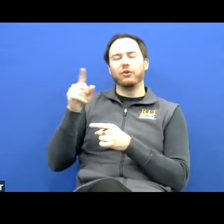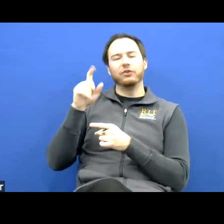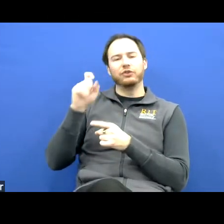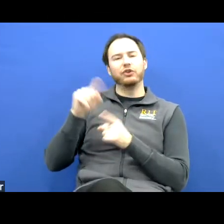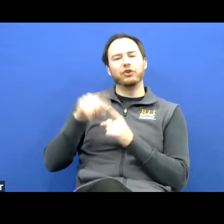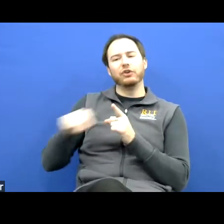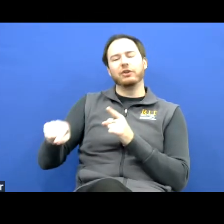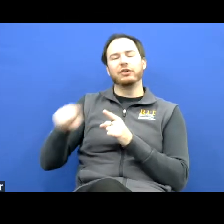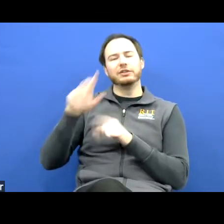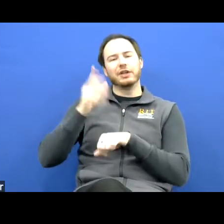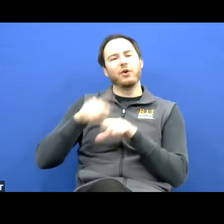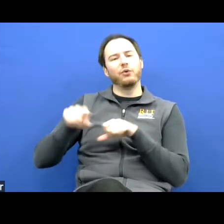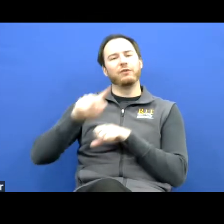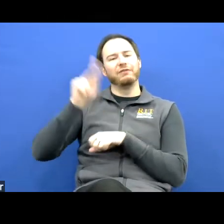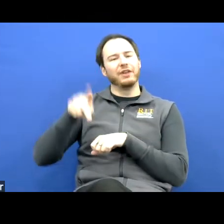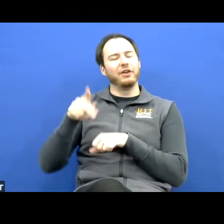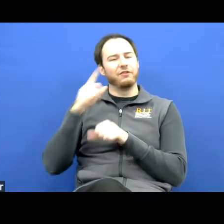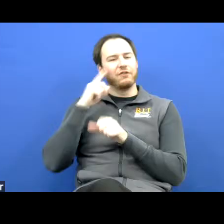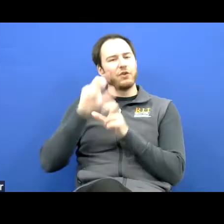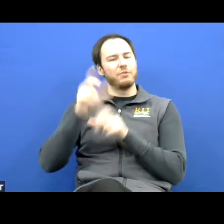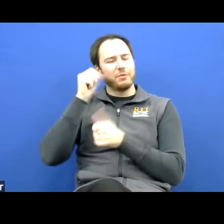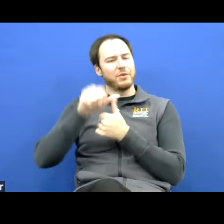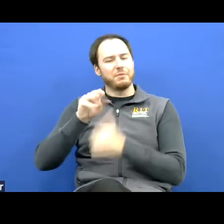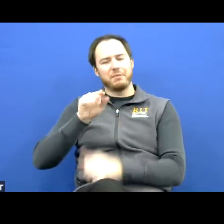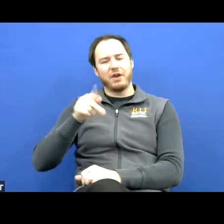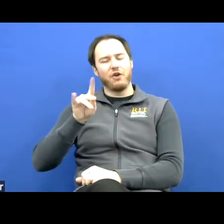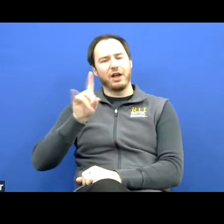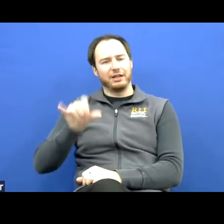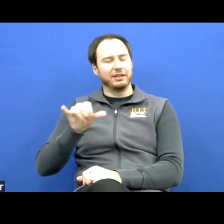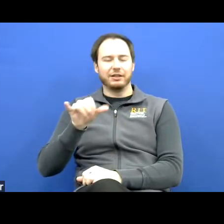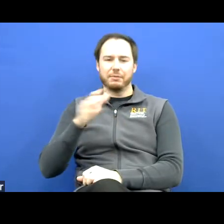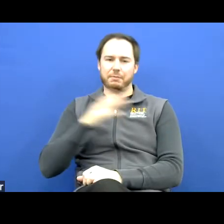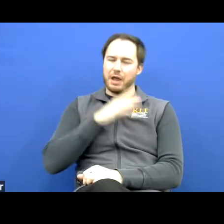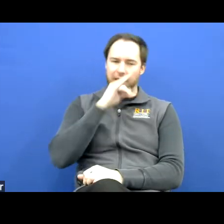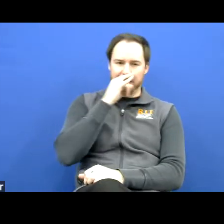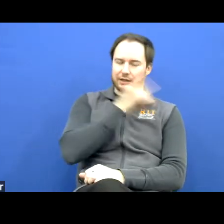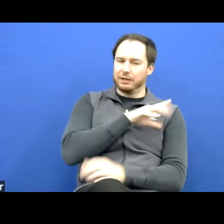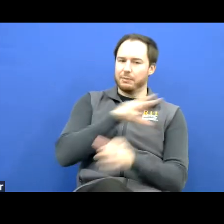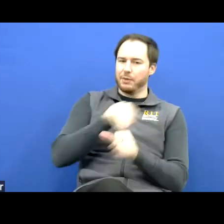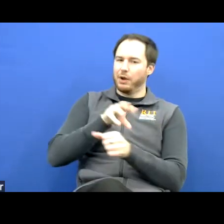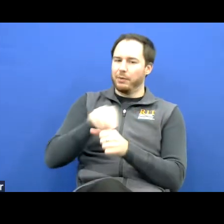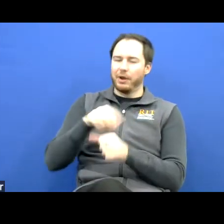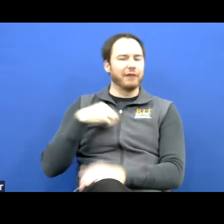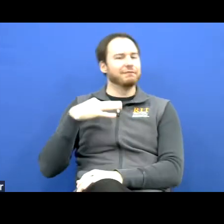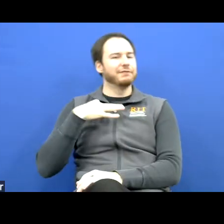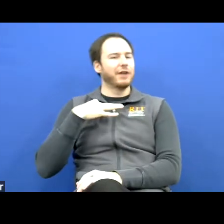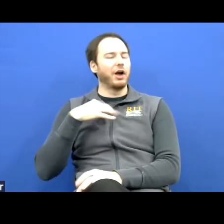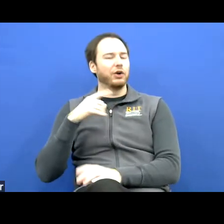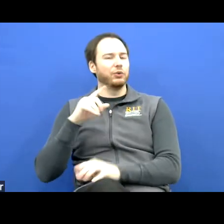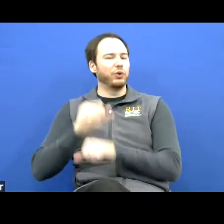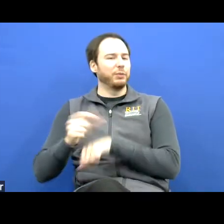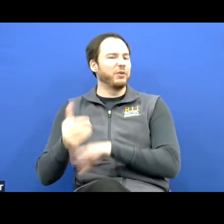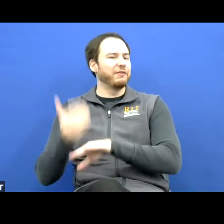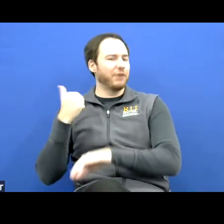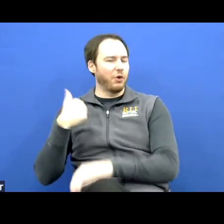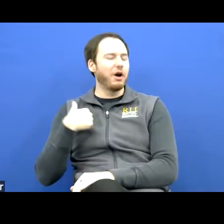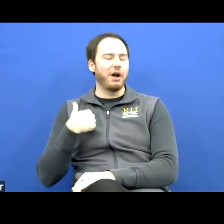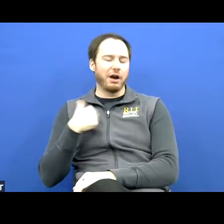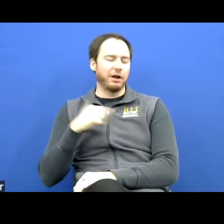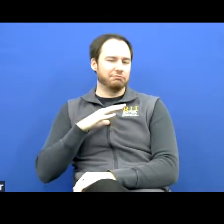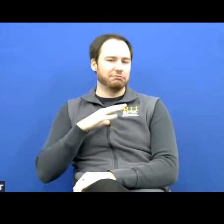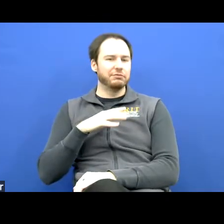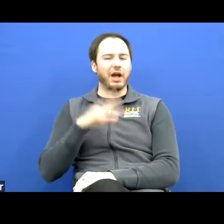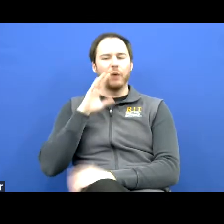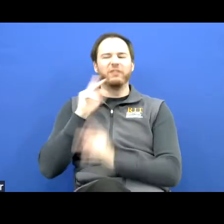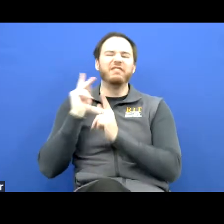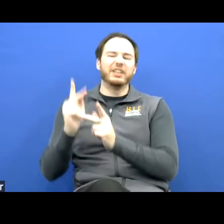throws. Remember Dave Gronke? Yeah. And all my kids participated. I volunteered before, so I'll go